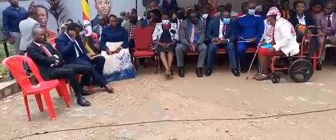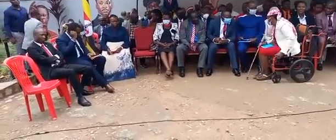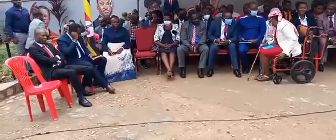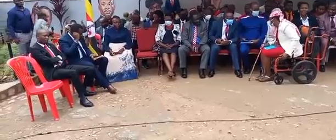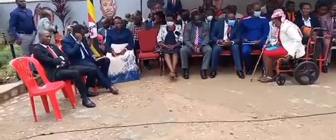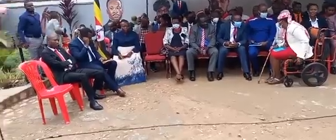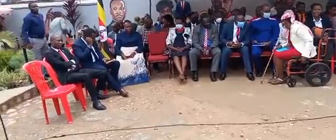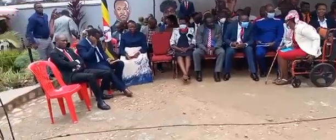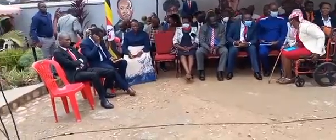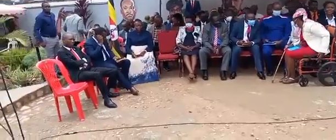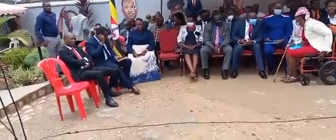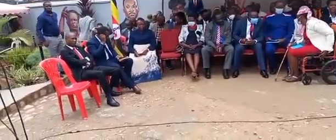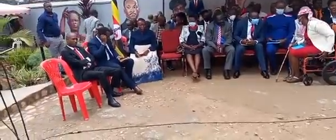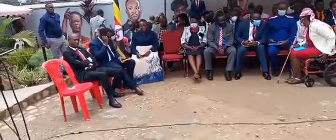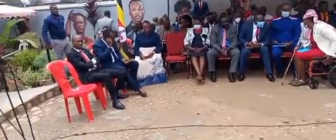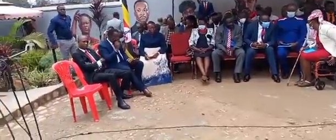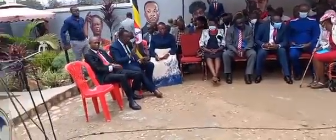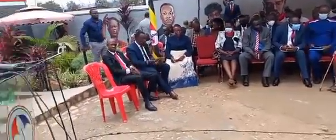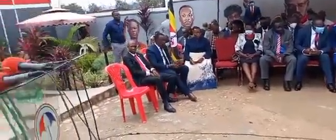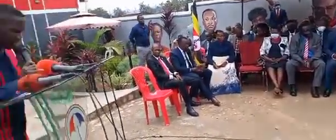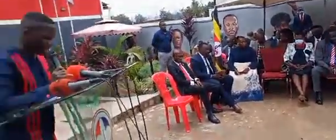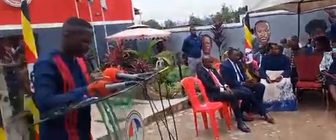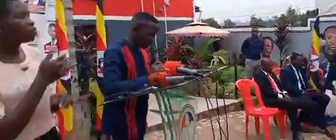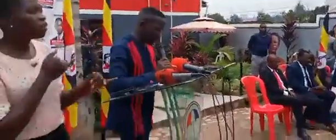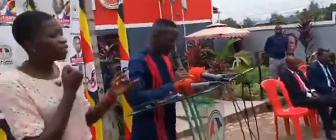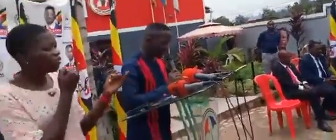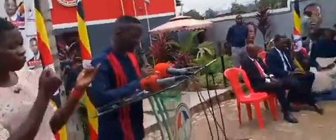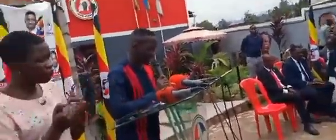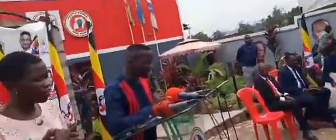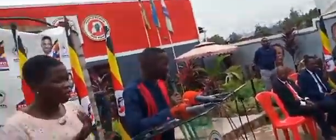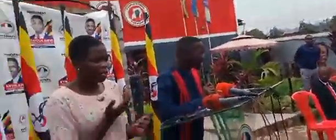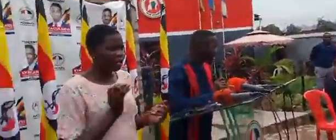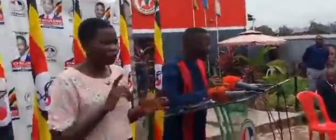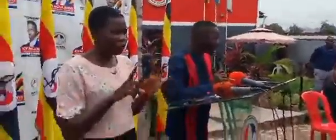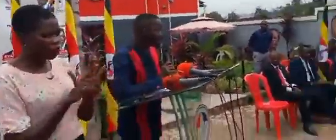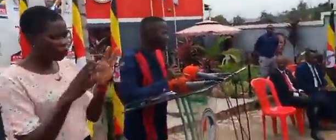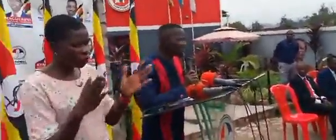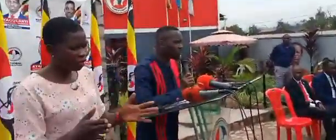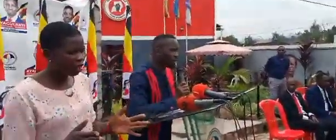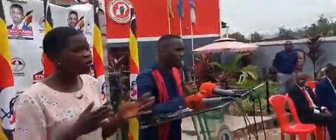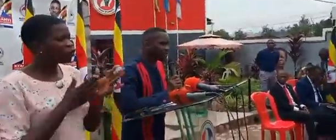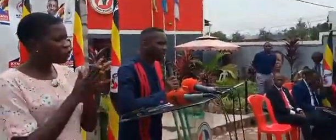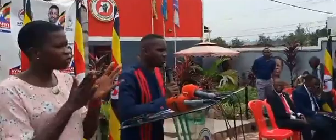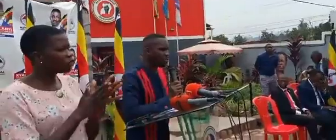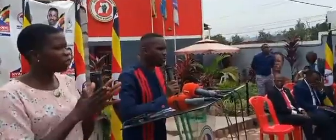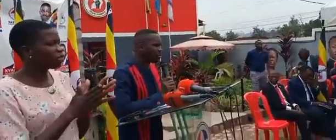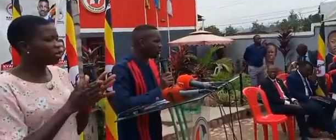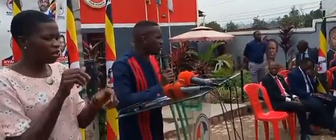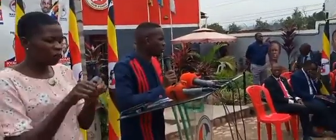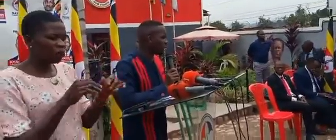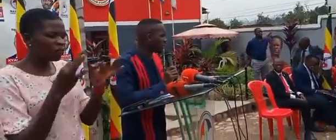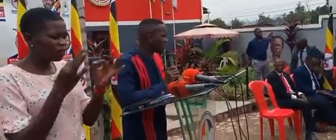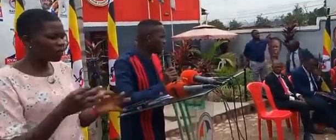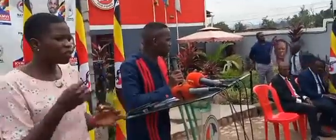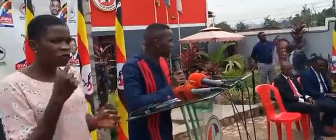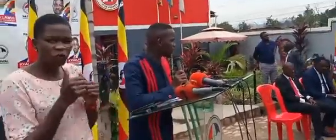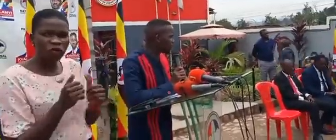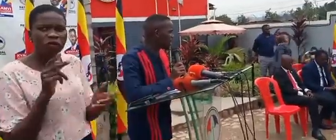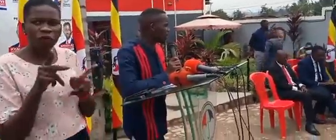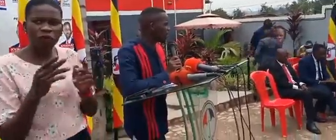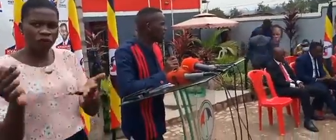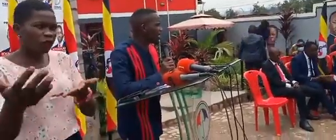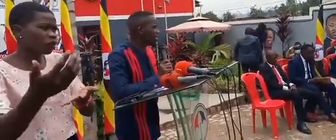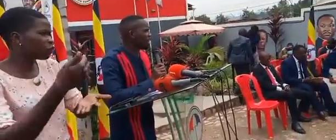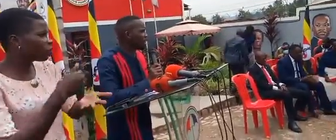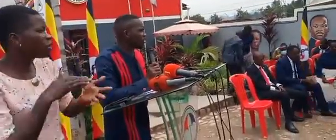maybe one or two, then I'll invite Lewis to clarify on the question of the items to be brought, to who, and maybe if there's a